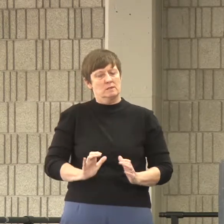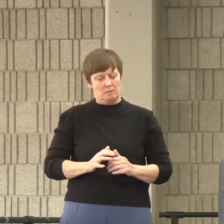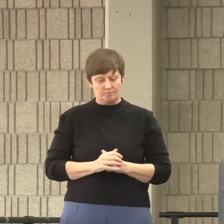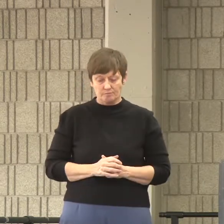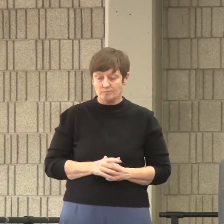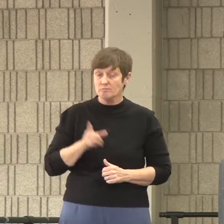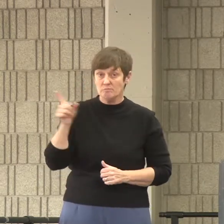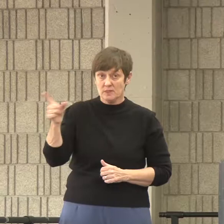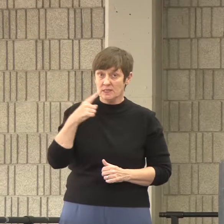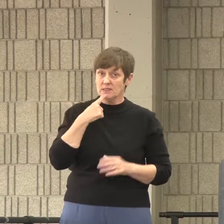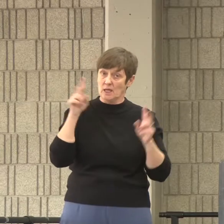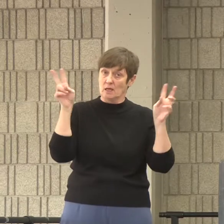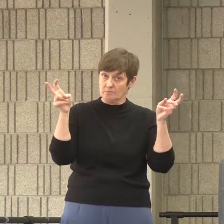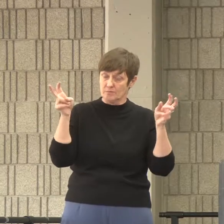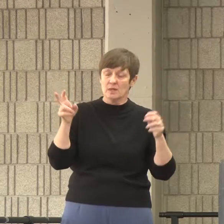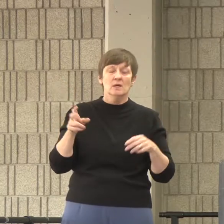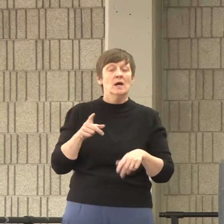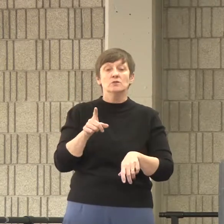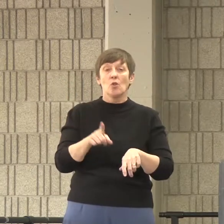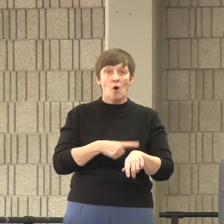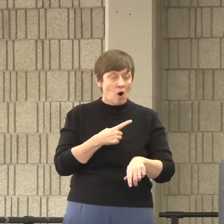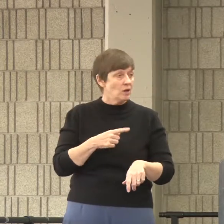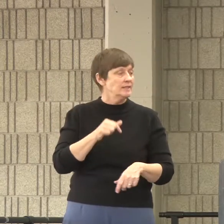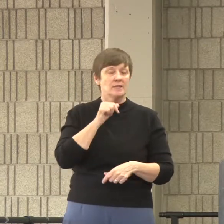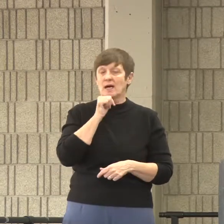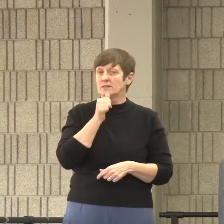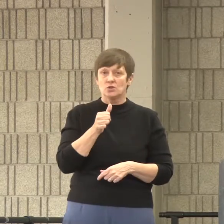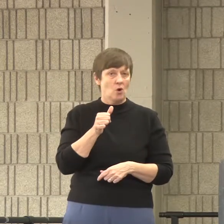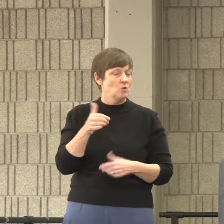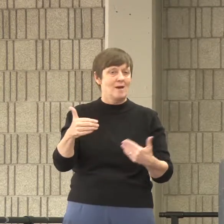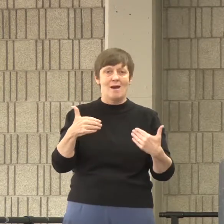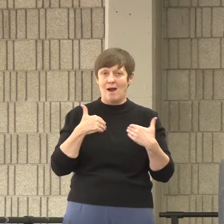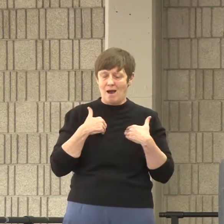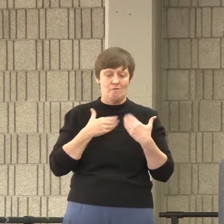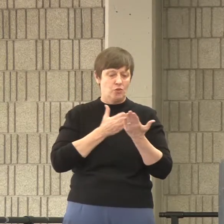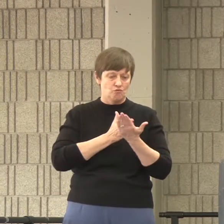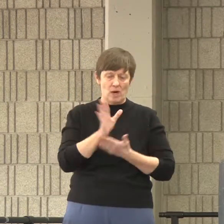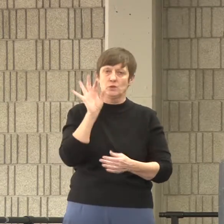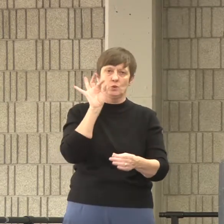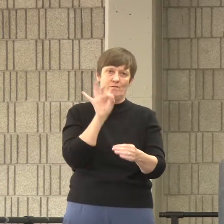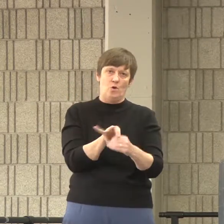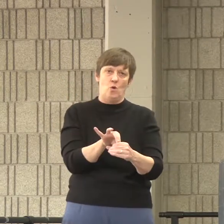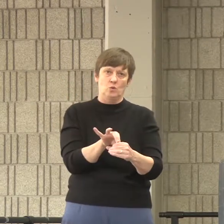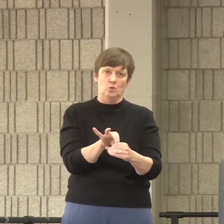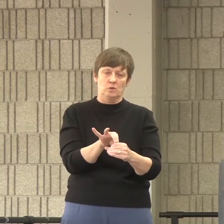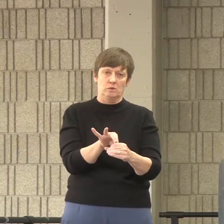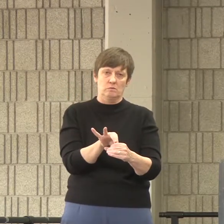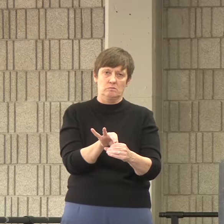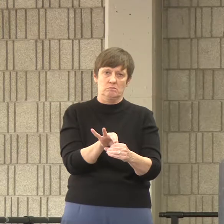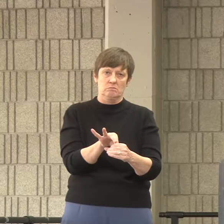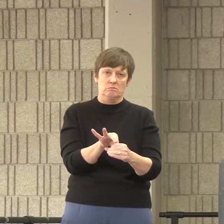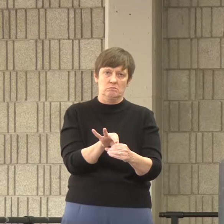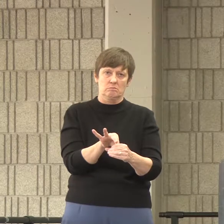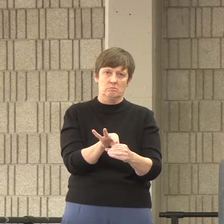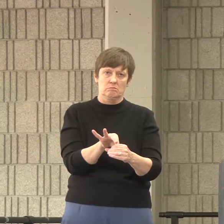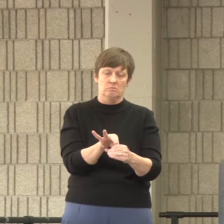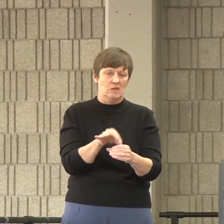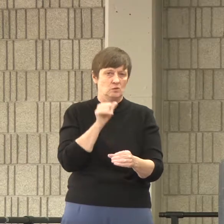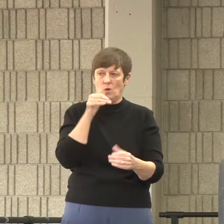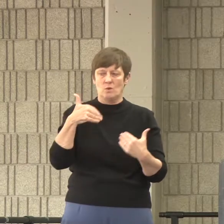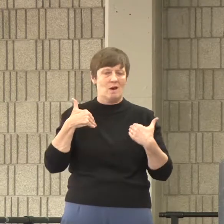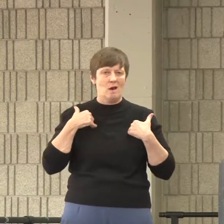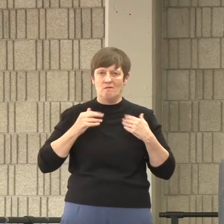"So long as I do not firmly and irrevocably possess the right to vote, I do not possess